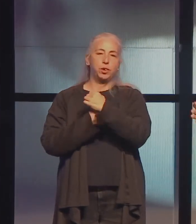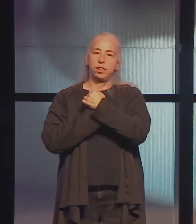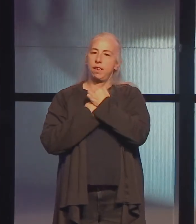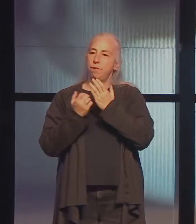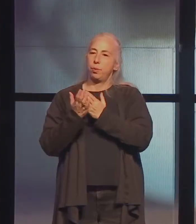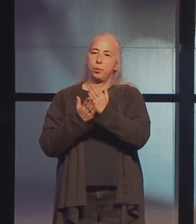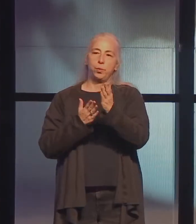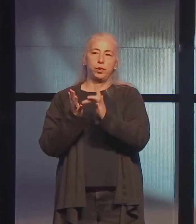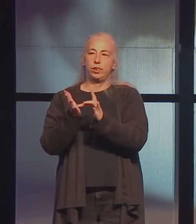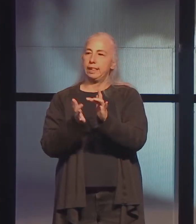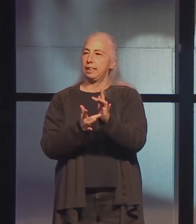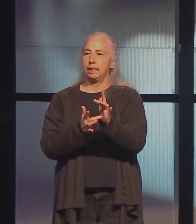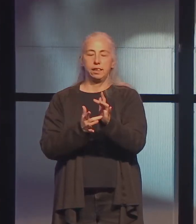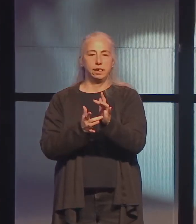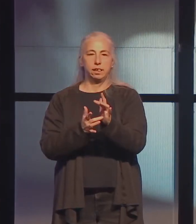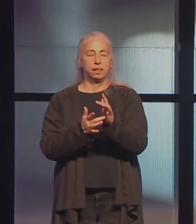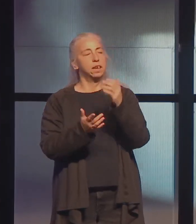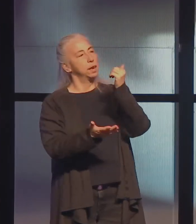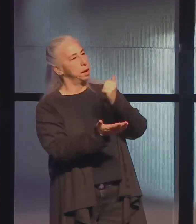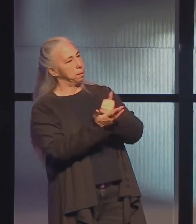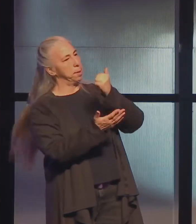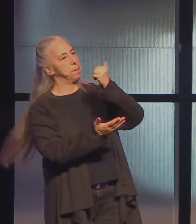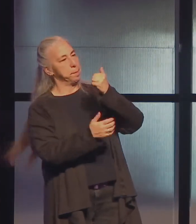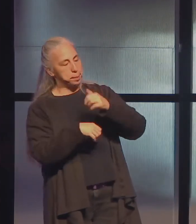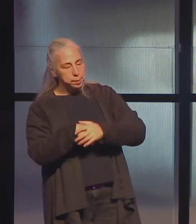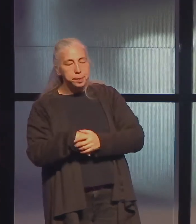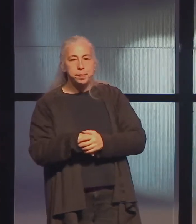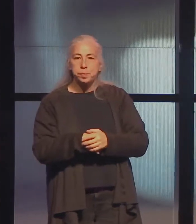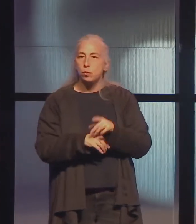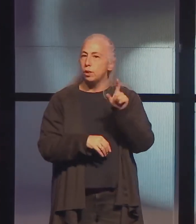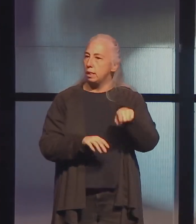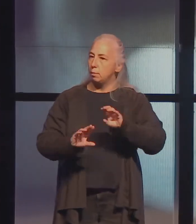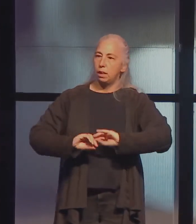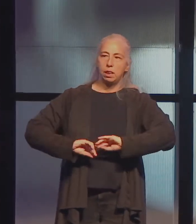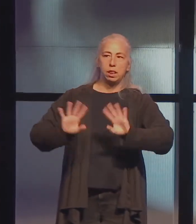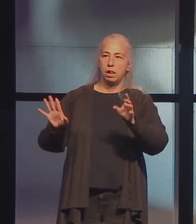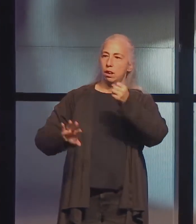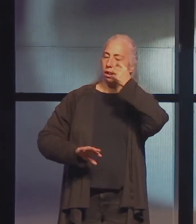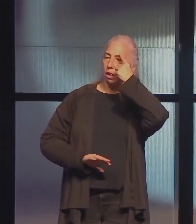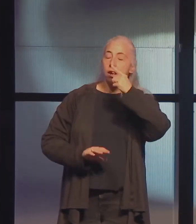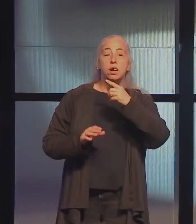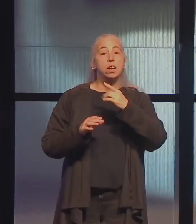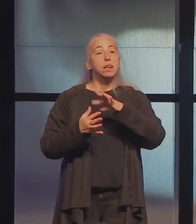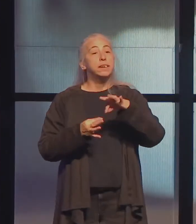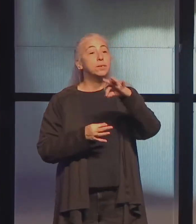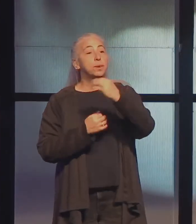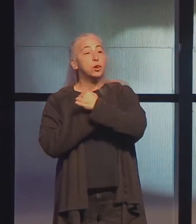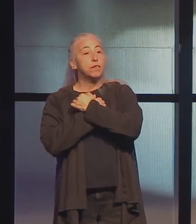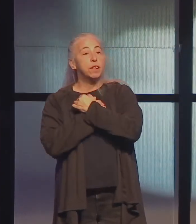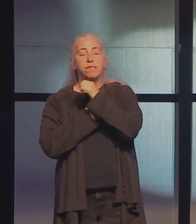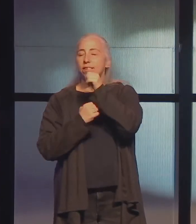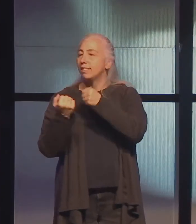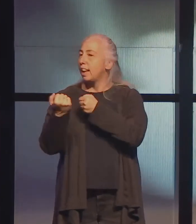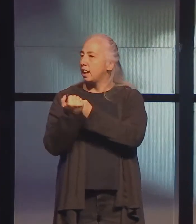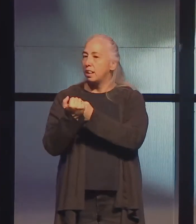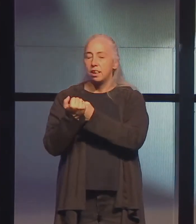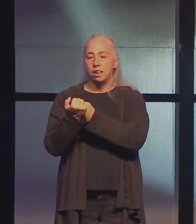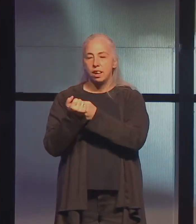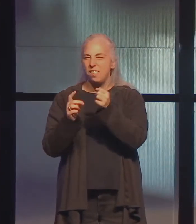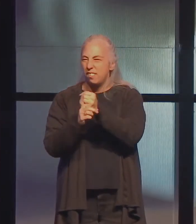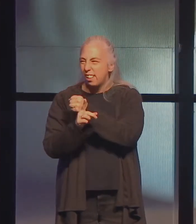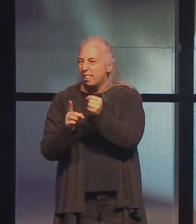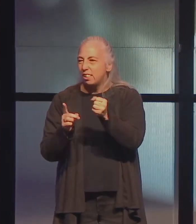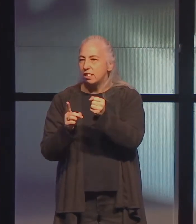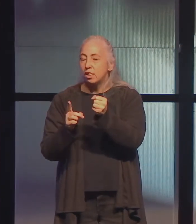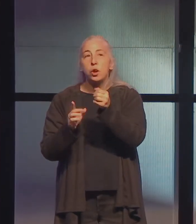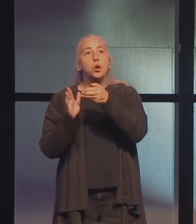in Jesus. We have to be clear about that. The spirit of love does not sanction violence in God's name. The spirit of